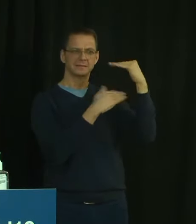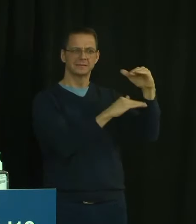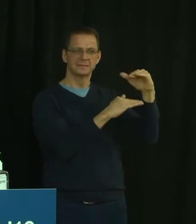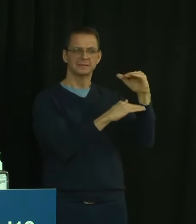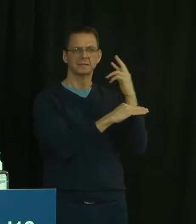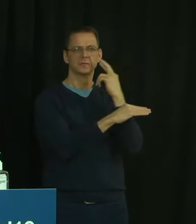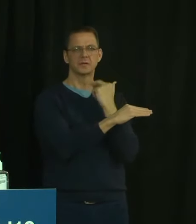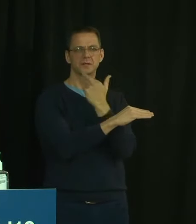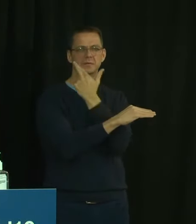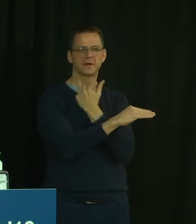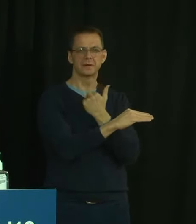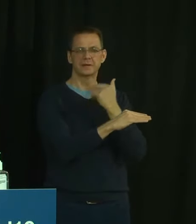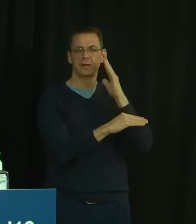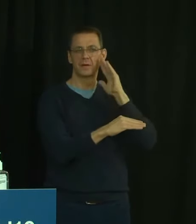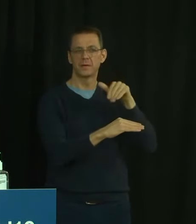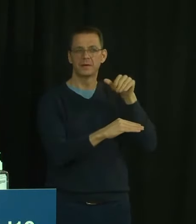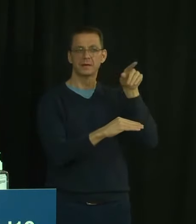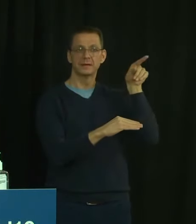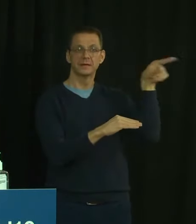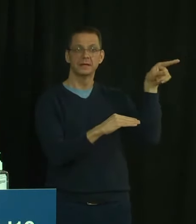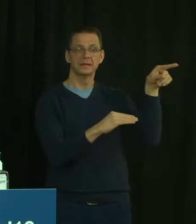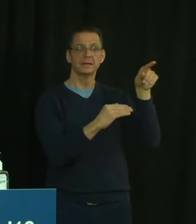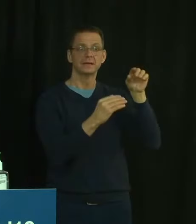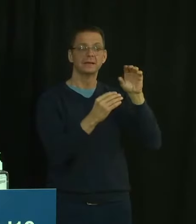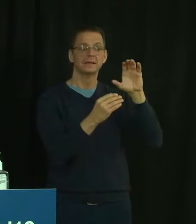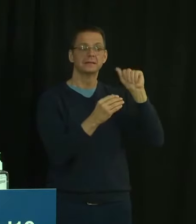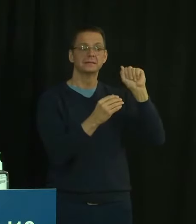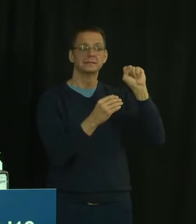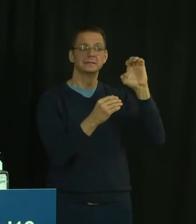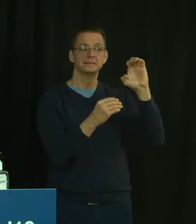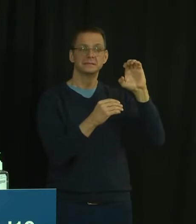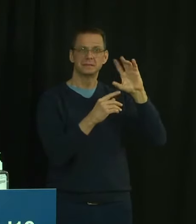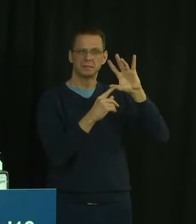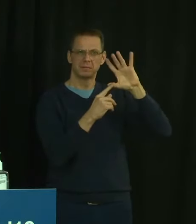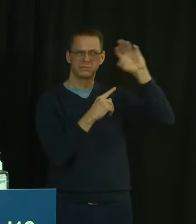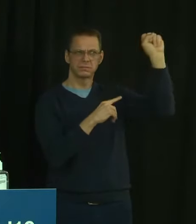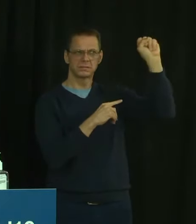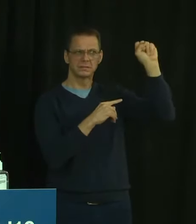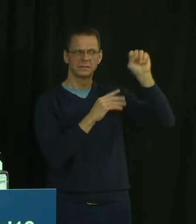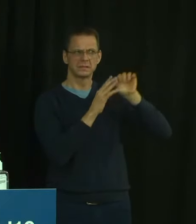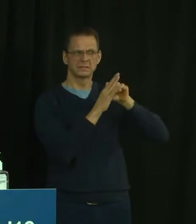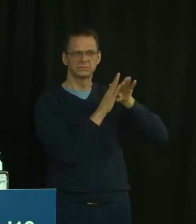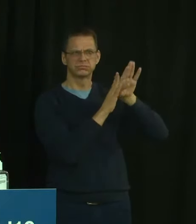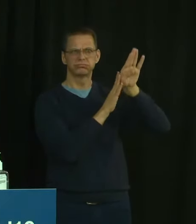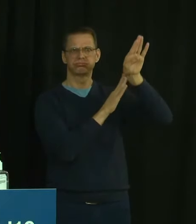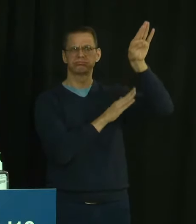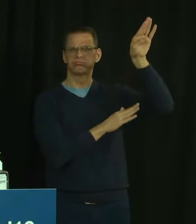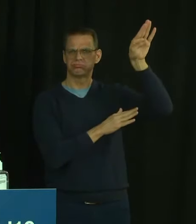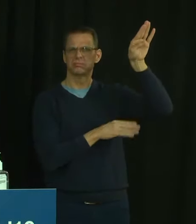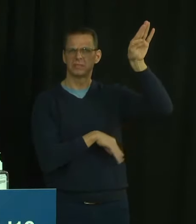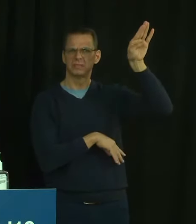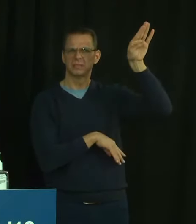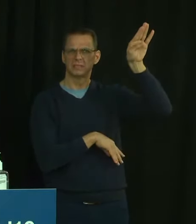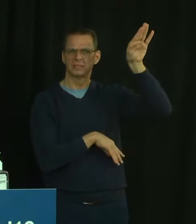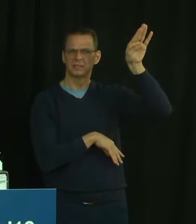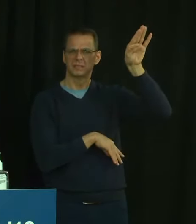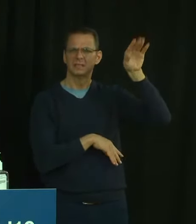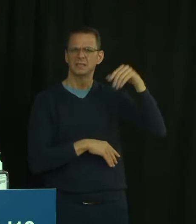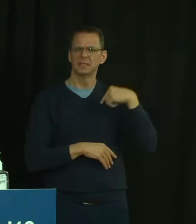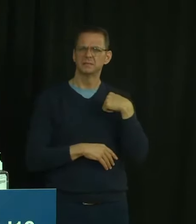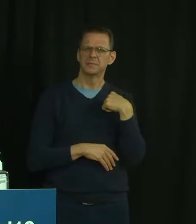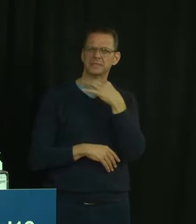but at what point, just given some of the numbers that we've seen with cases and with variants, does Alberta start to think